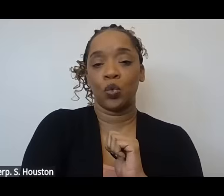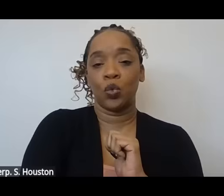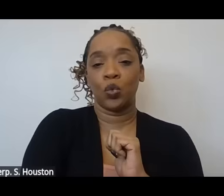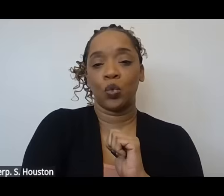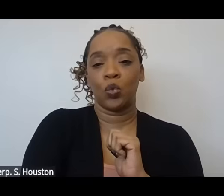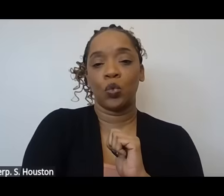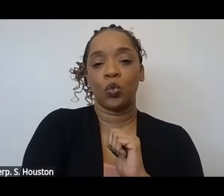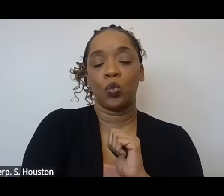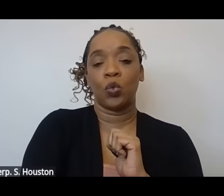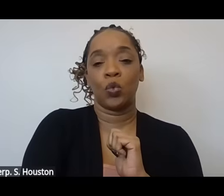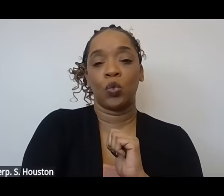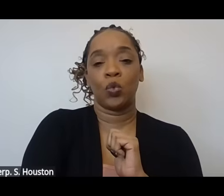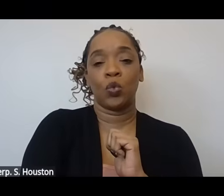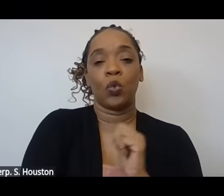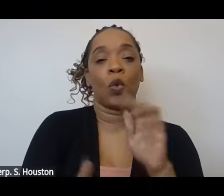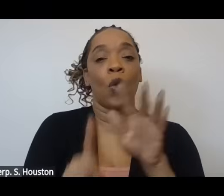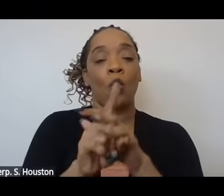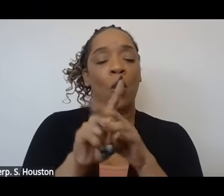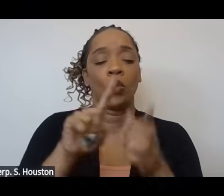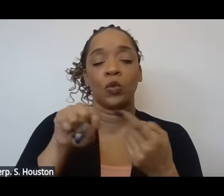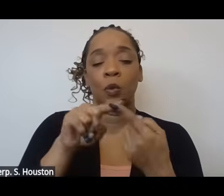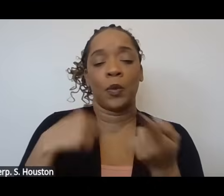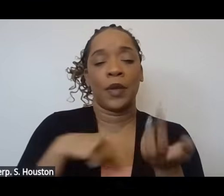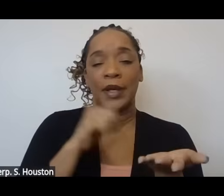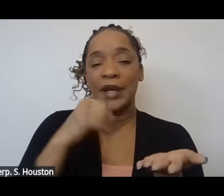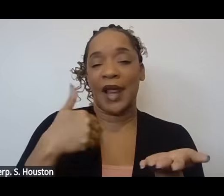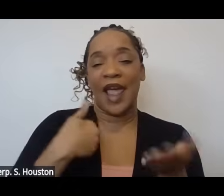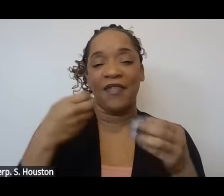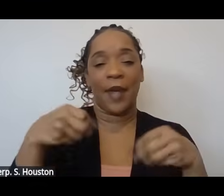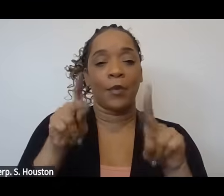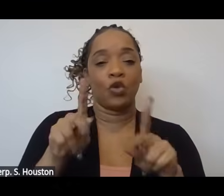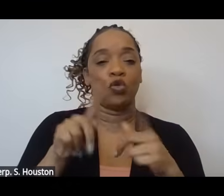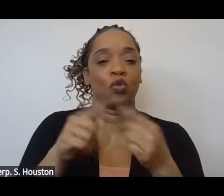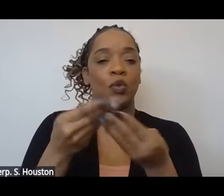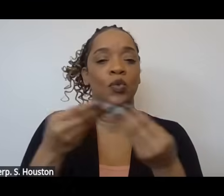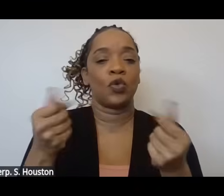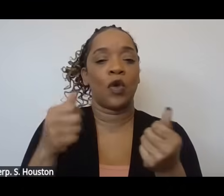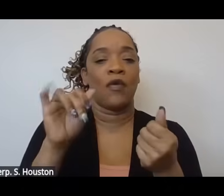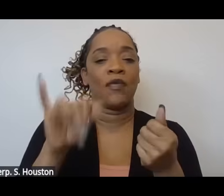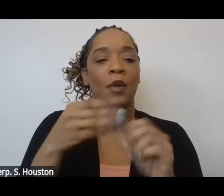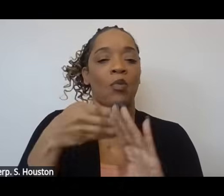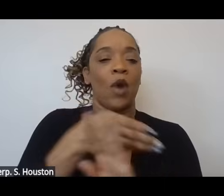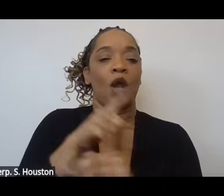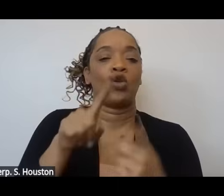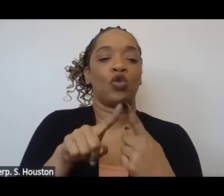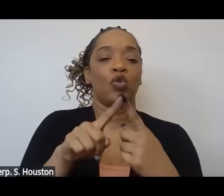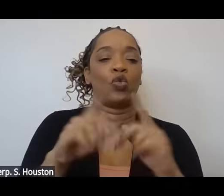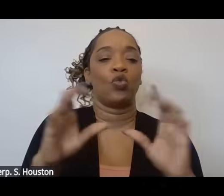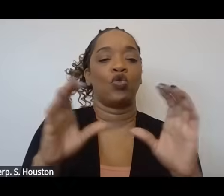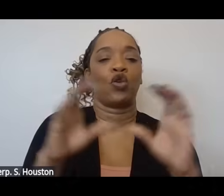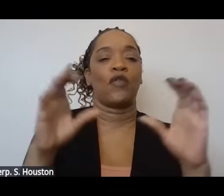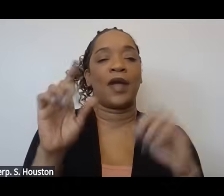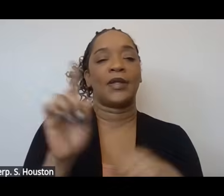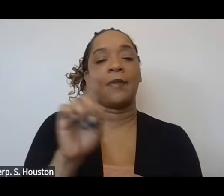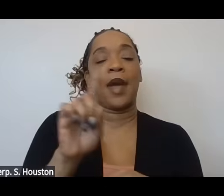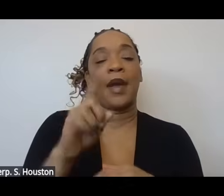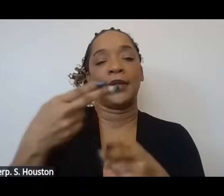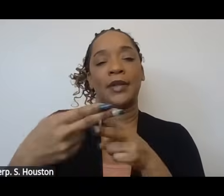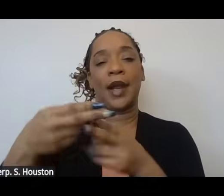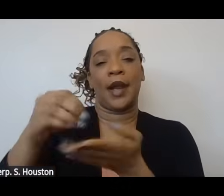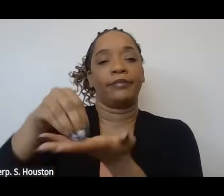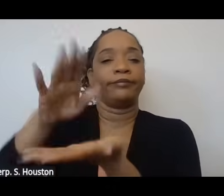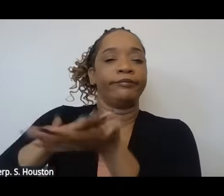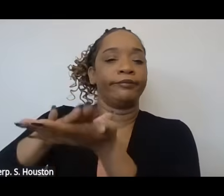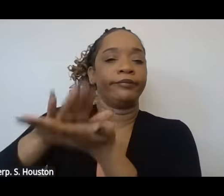opportunity or the ability to resolve them prior to certifying somebody to the ballot, Cornell West. But